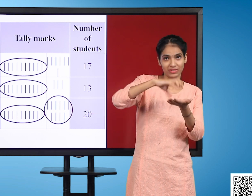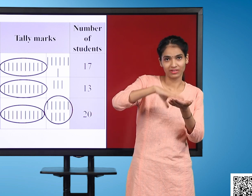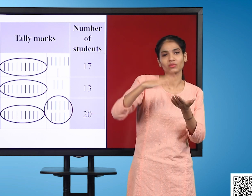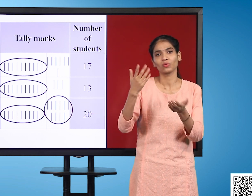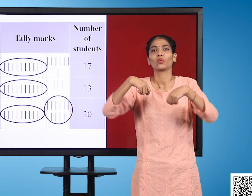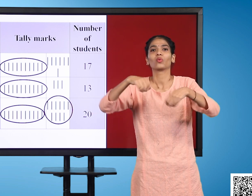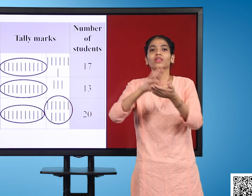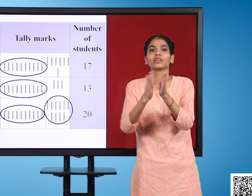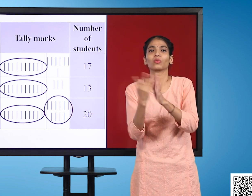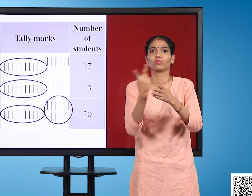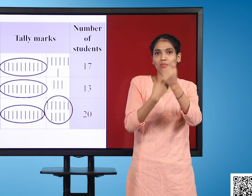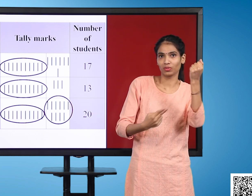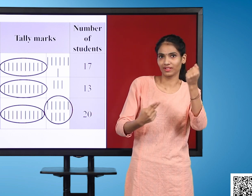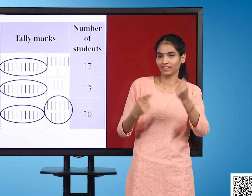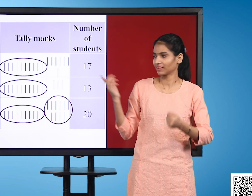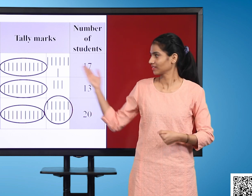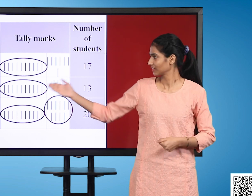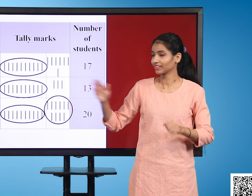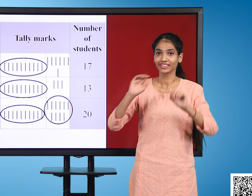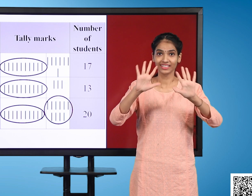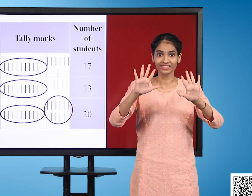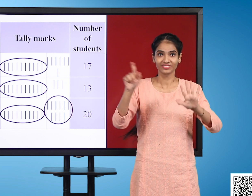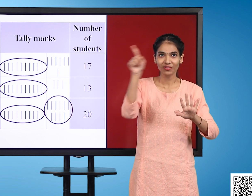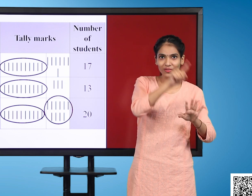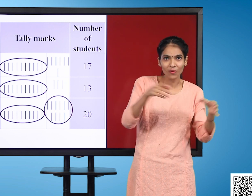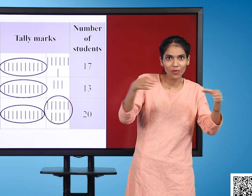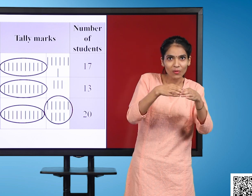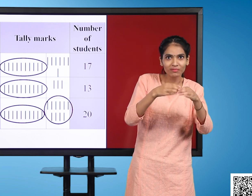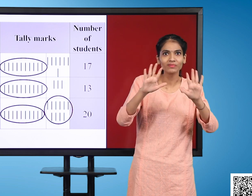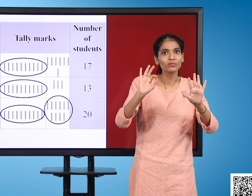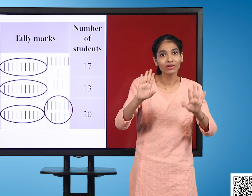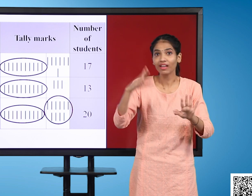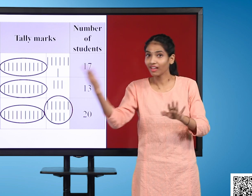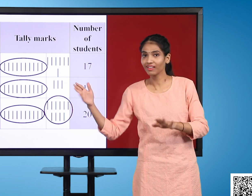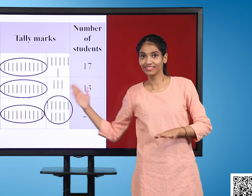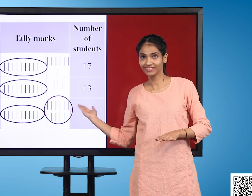Both rice and chapati, 10 and 10, 20.